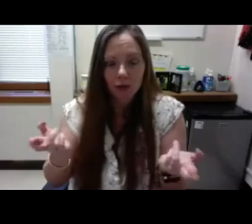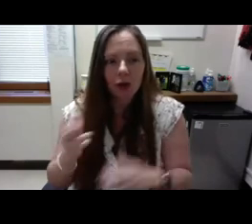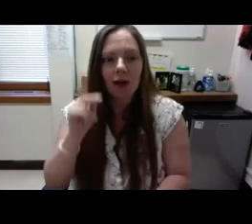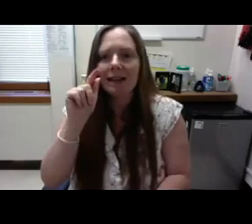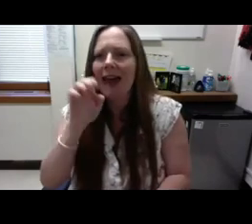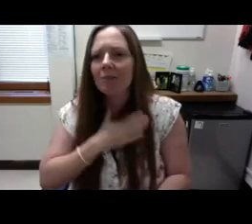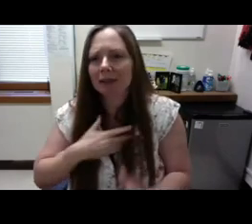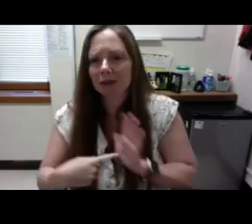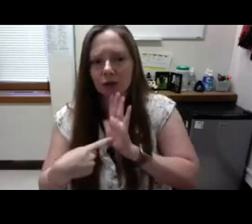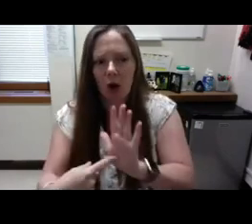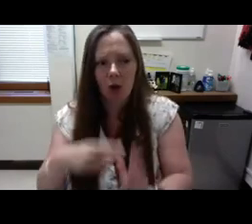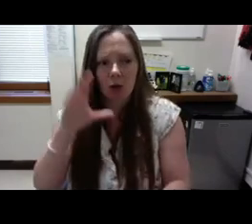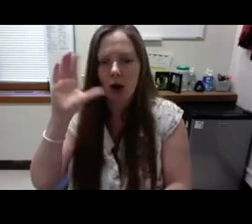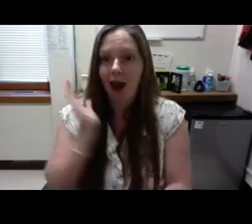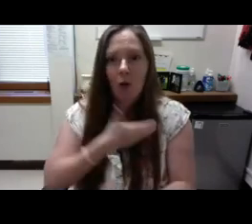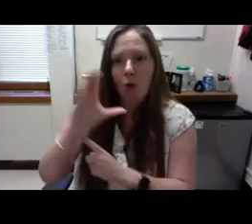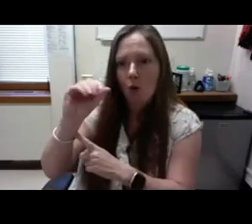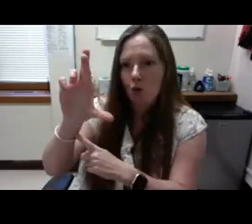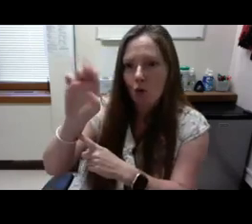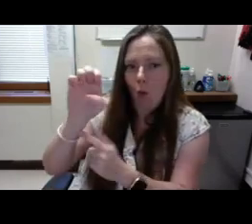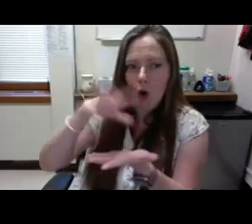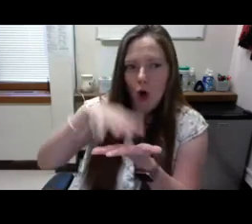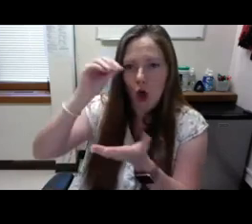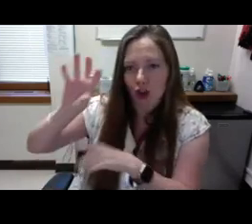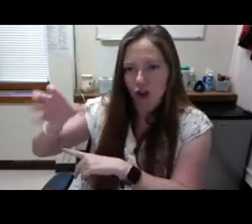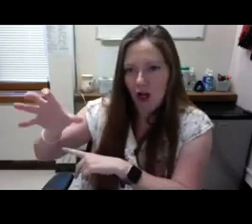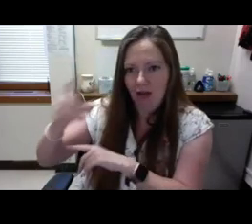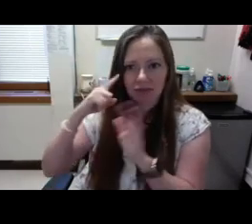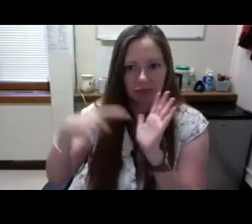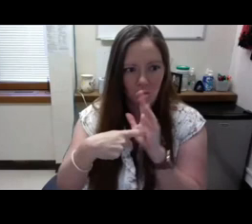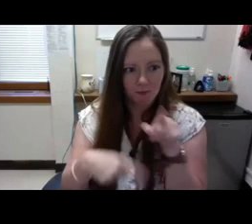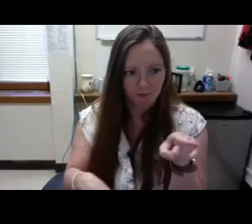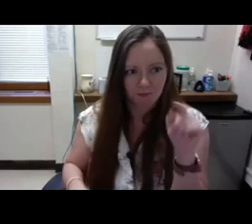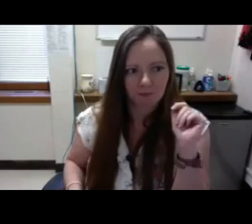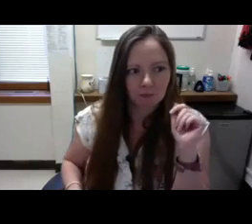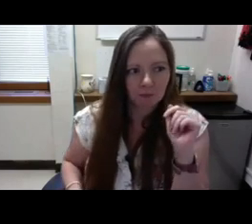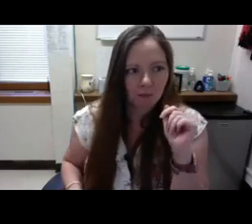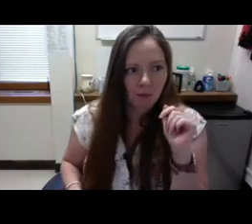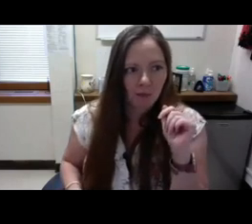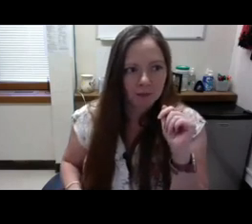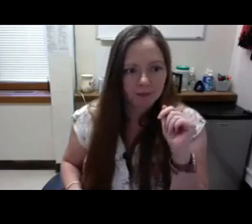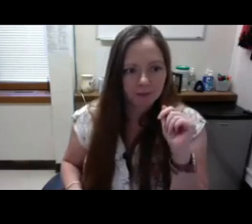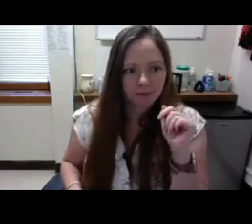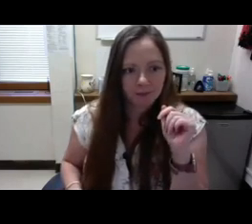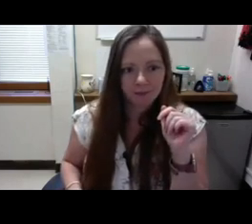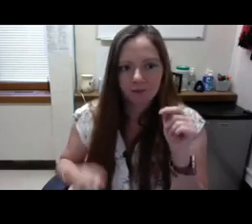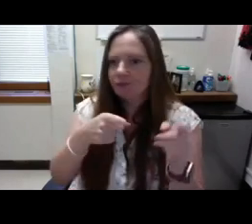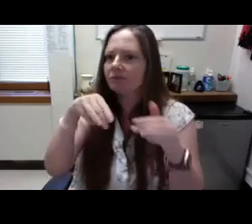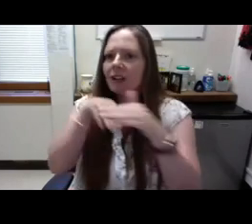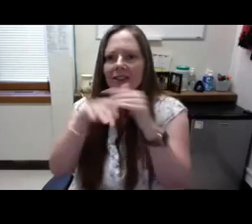there with our rich resources. And Kate, can you please show our core learning channel, for example?